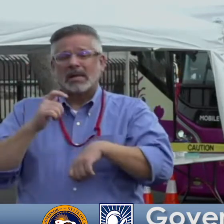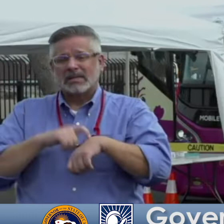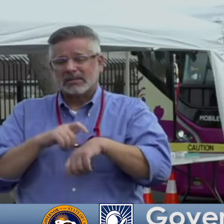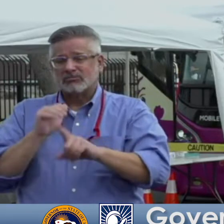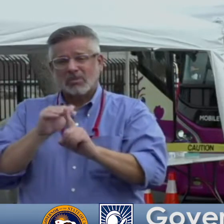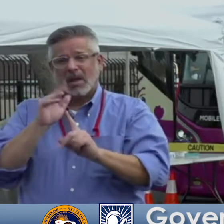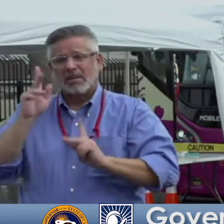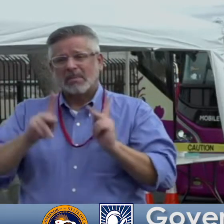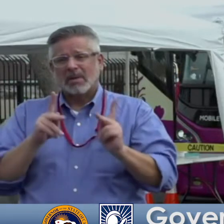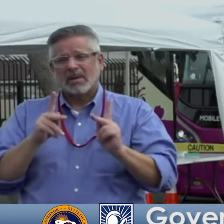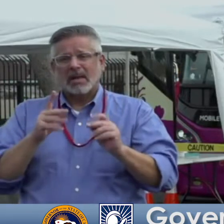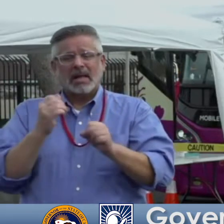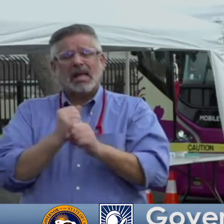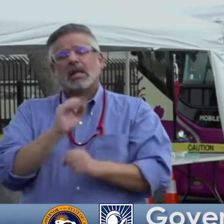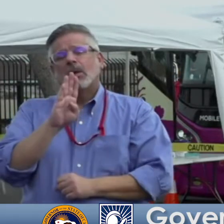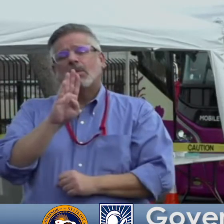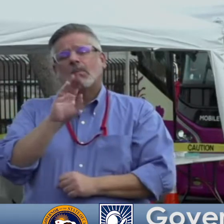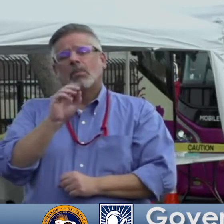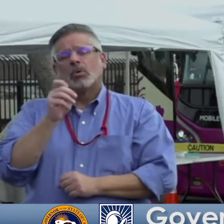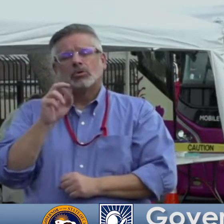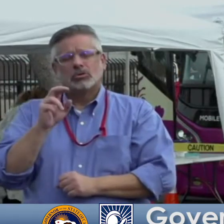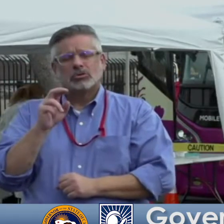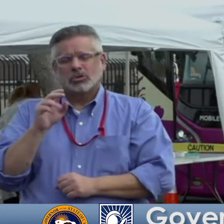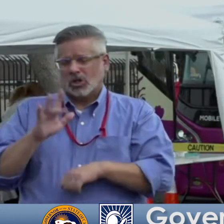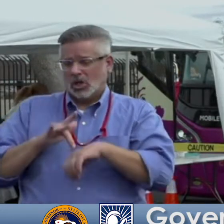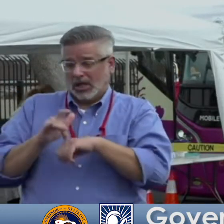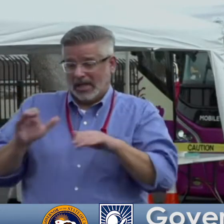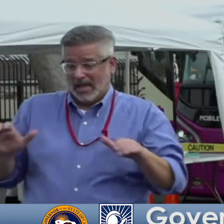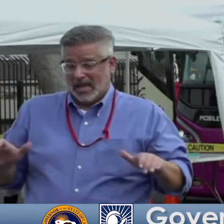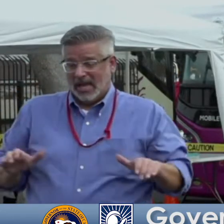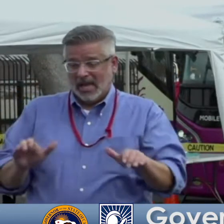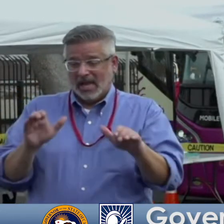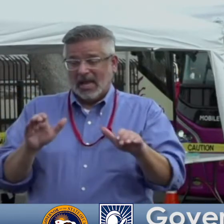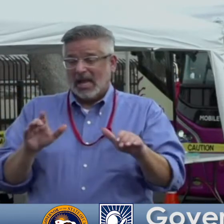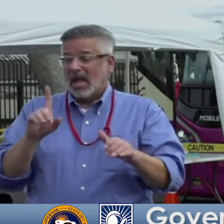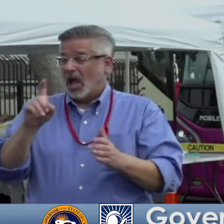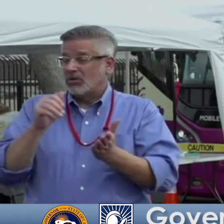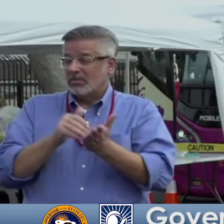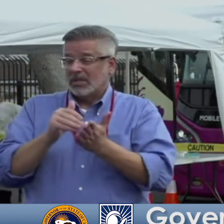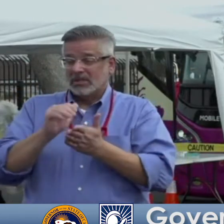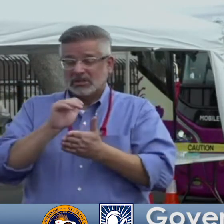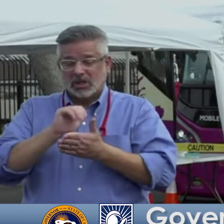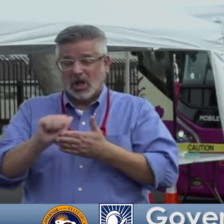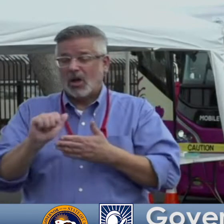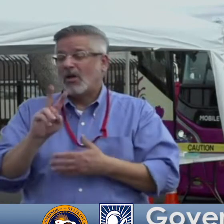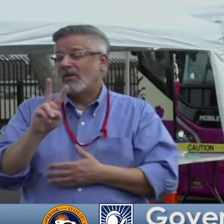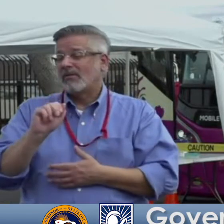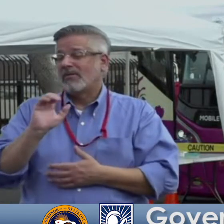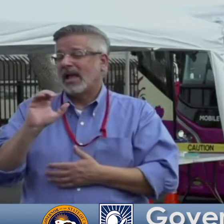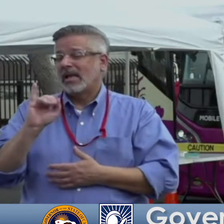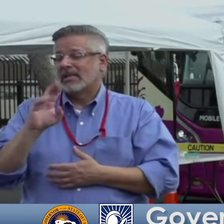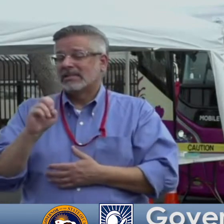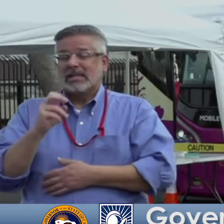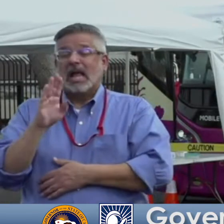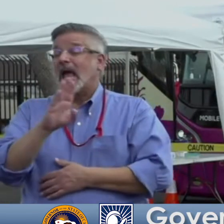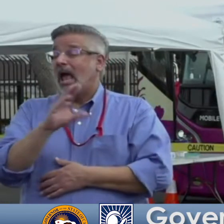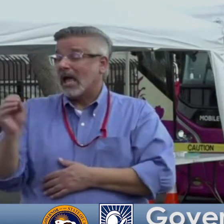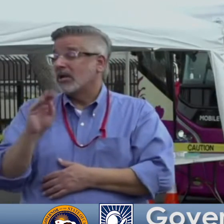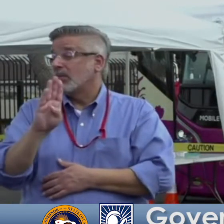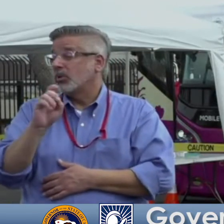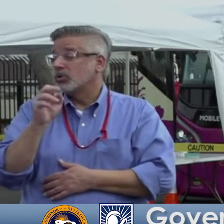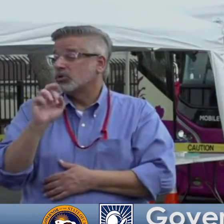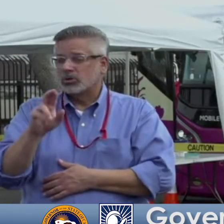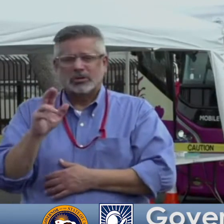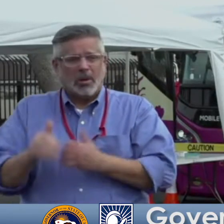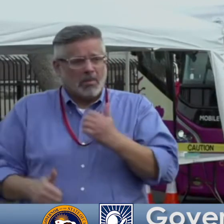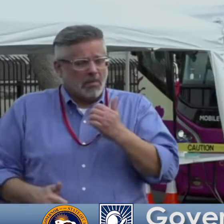reminding people about getting boosted. That's why this early action has hundreds of millions of dollars for vaccines and boosters. In fact, the